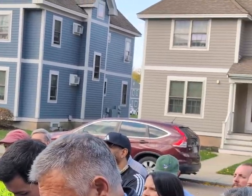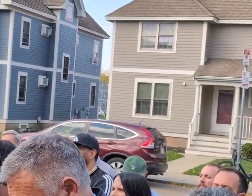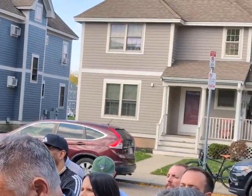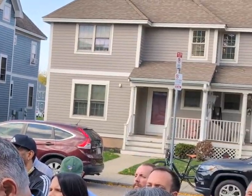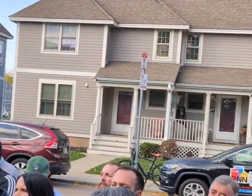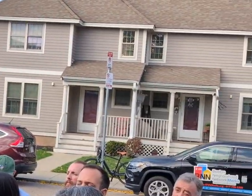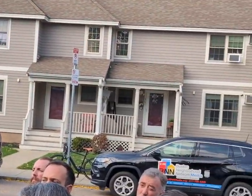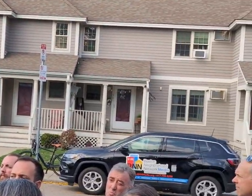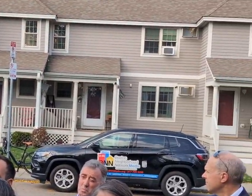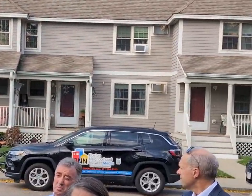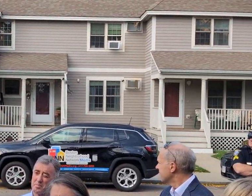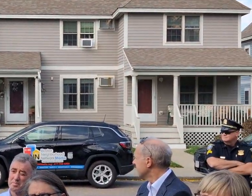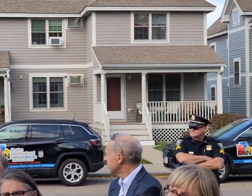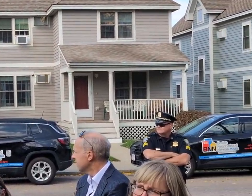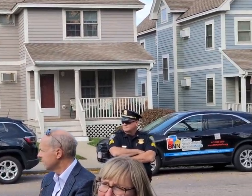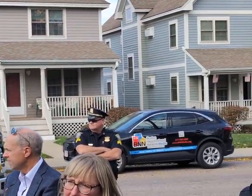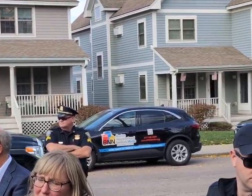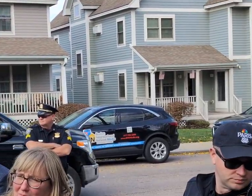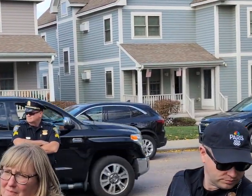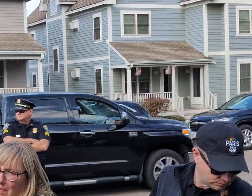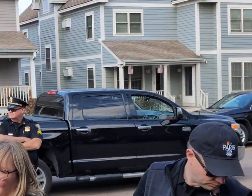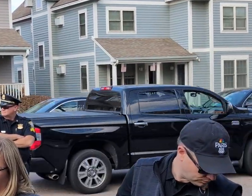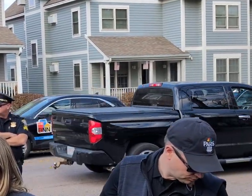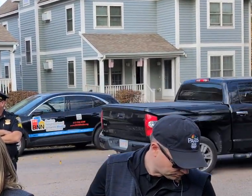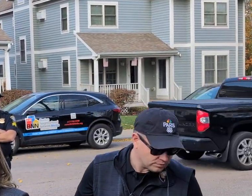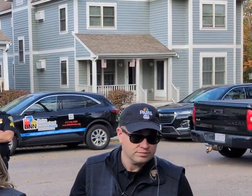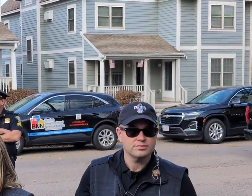can happen statewide. So I wanted to point that out.